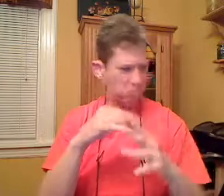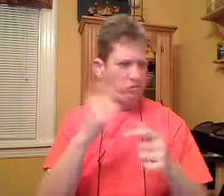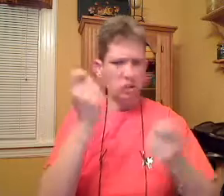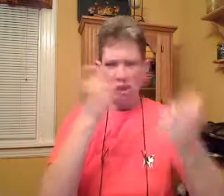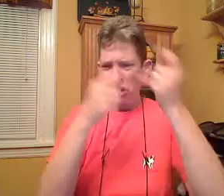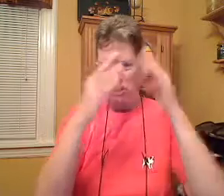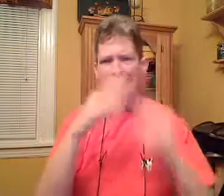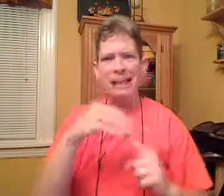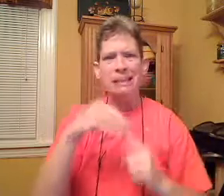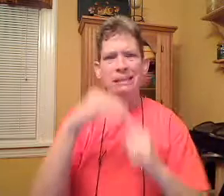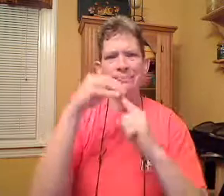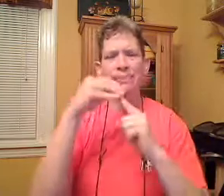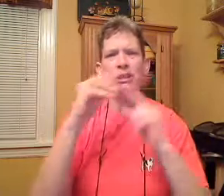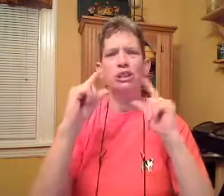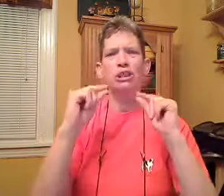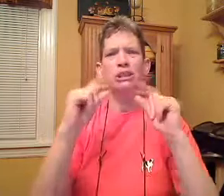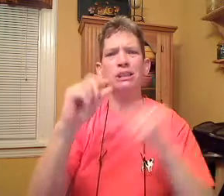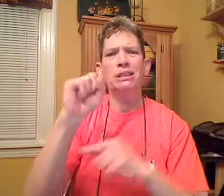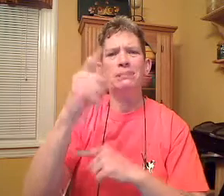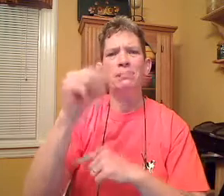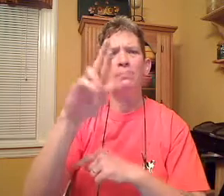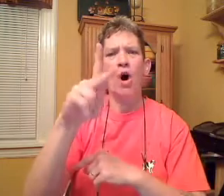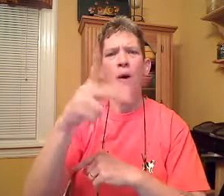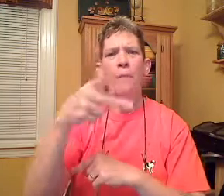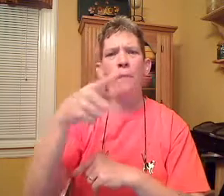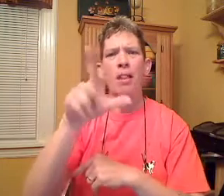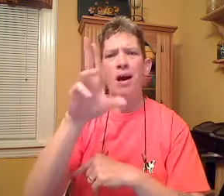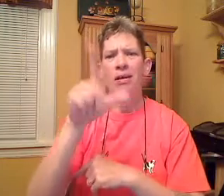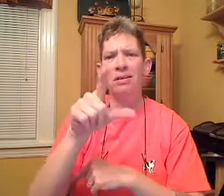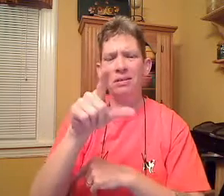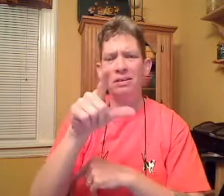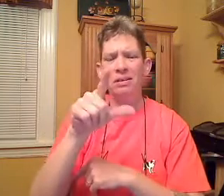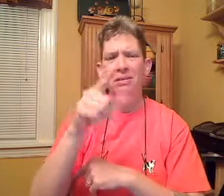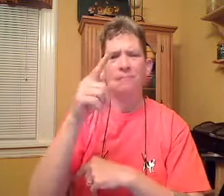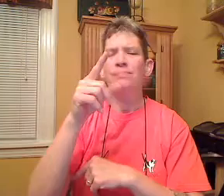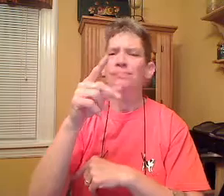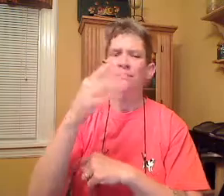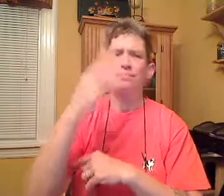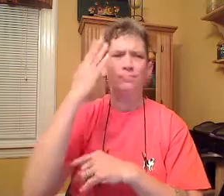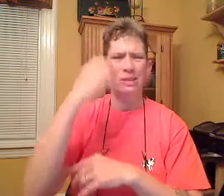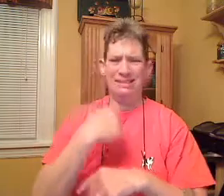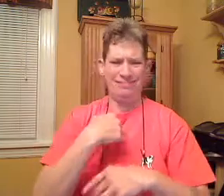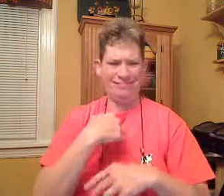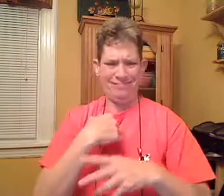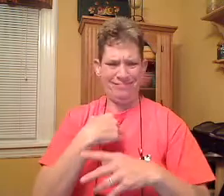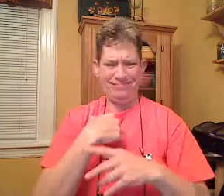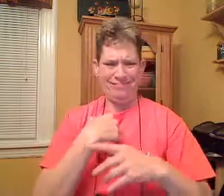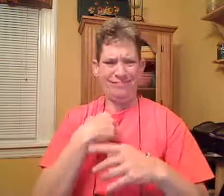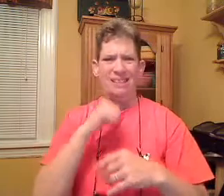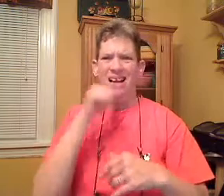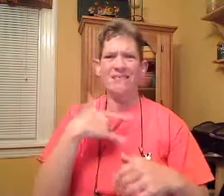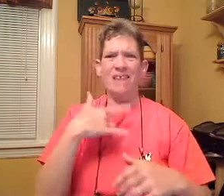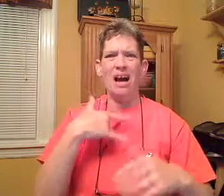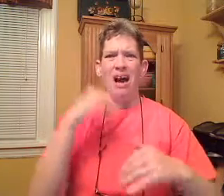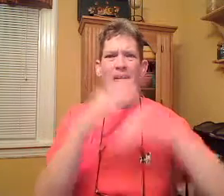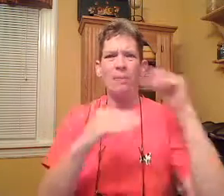play, we can't win. And the outside corner of this basketball, really slow changes in the low 60s. And